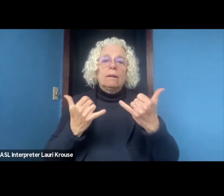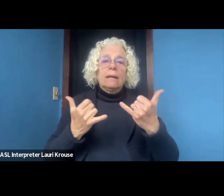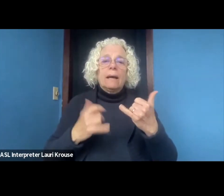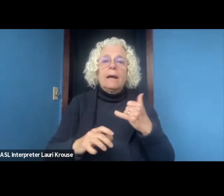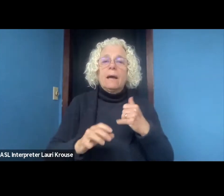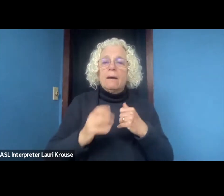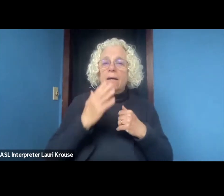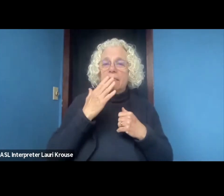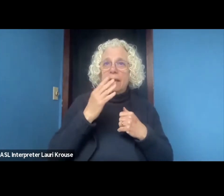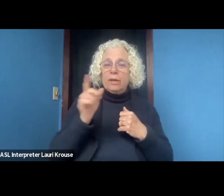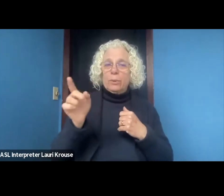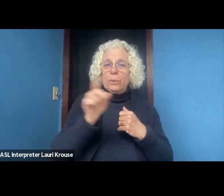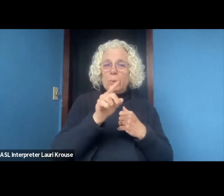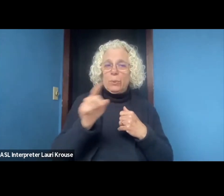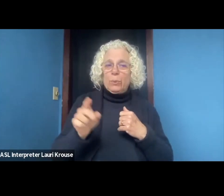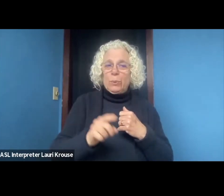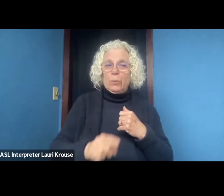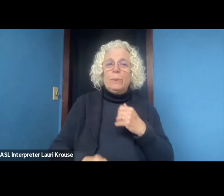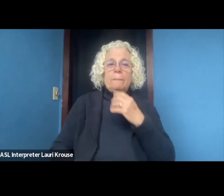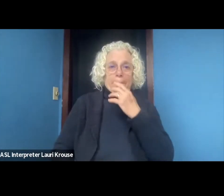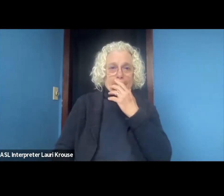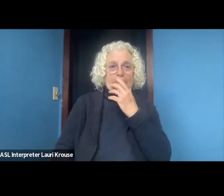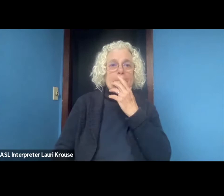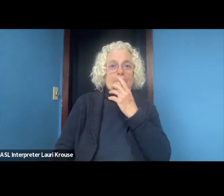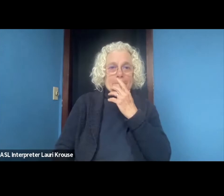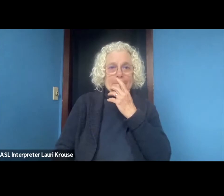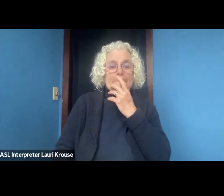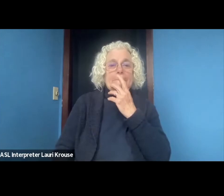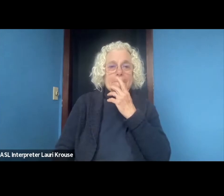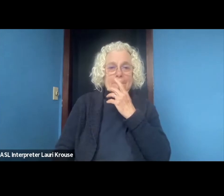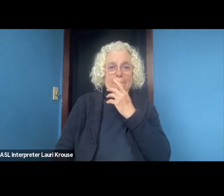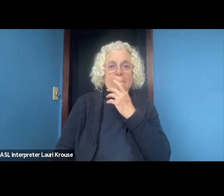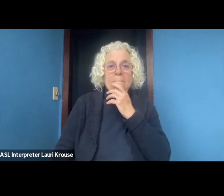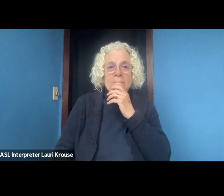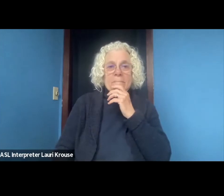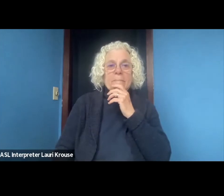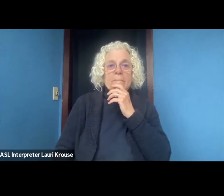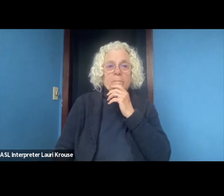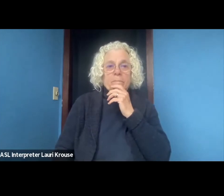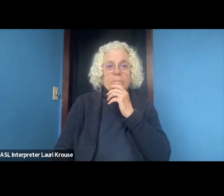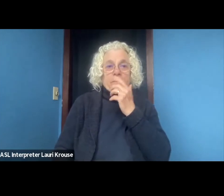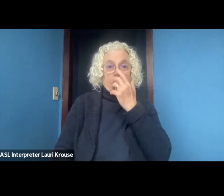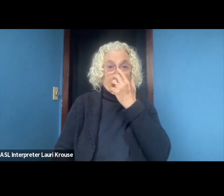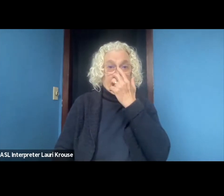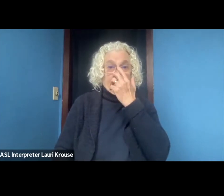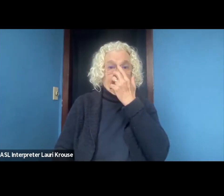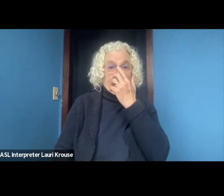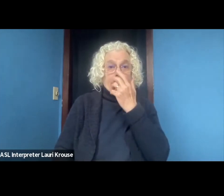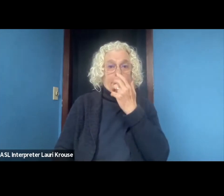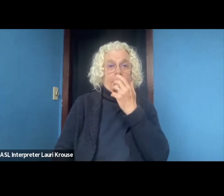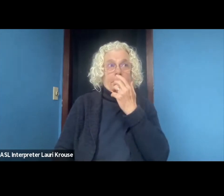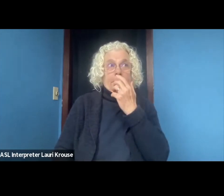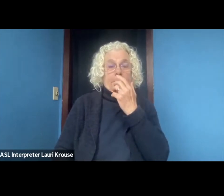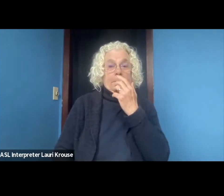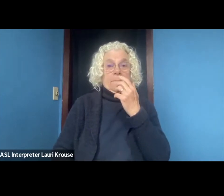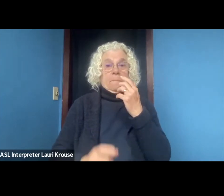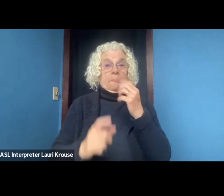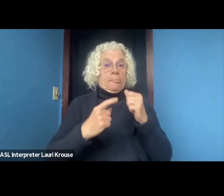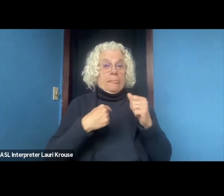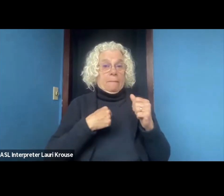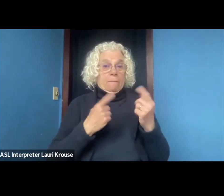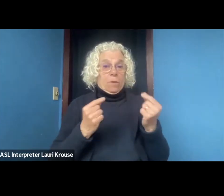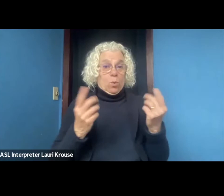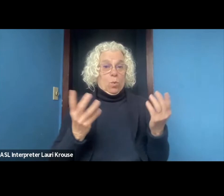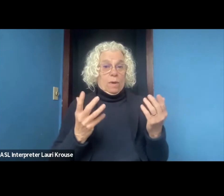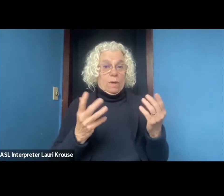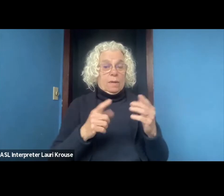for those who are sharing. Wonderful. So I am going to start off, we